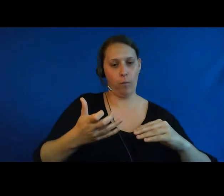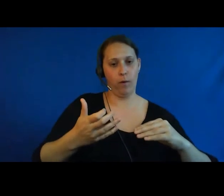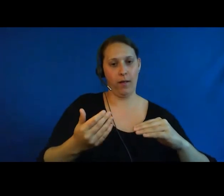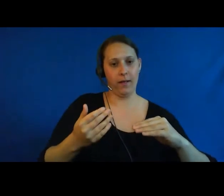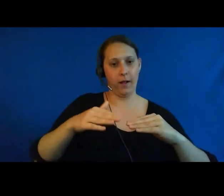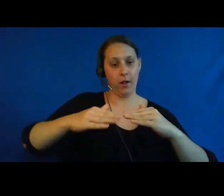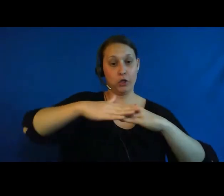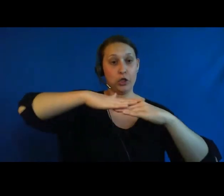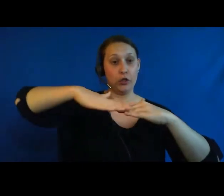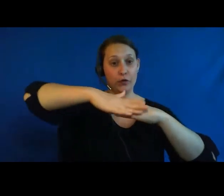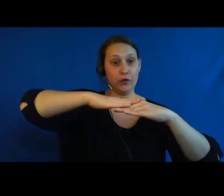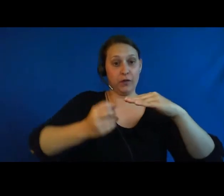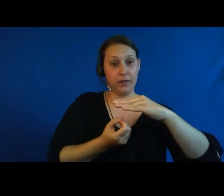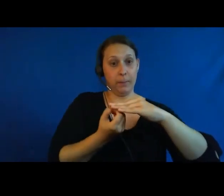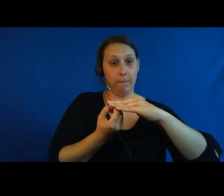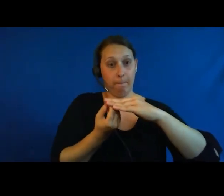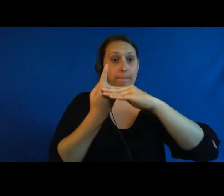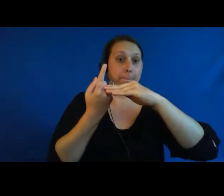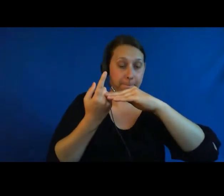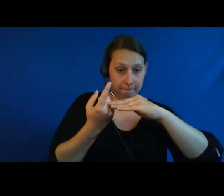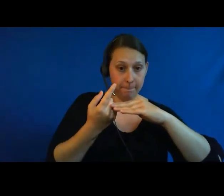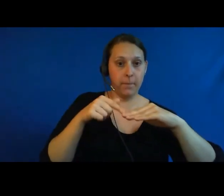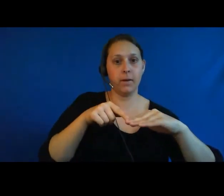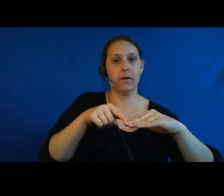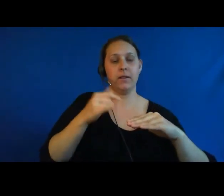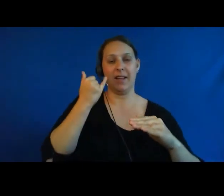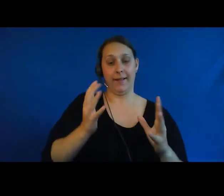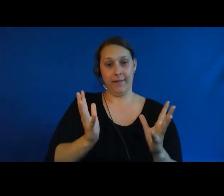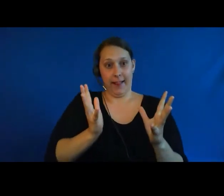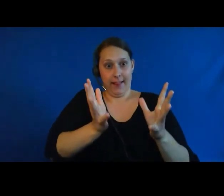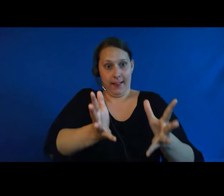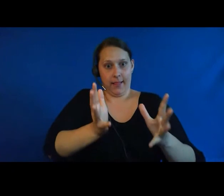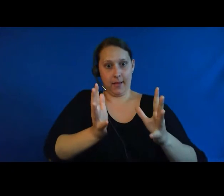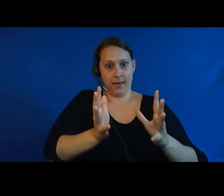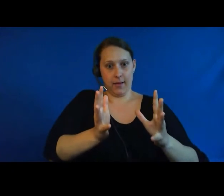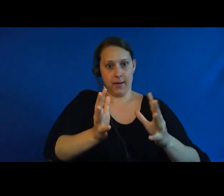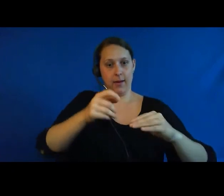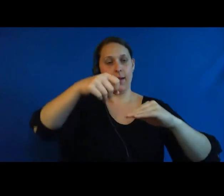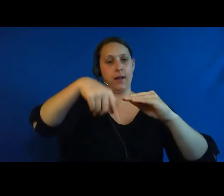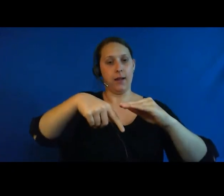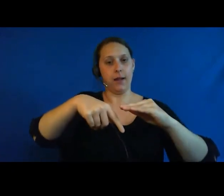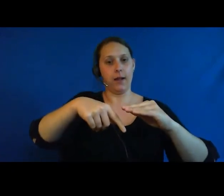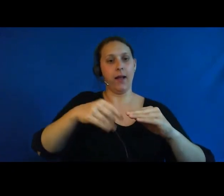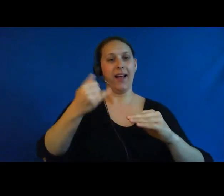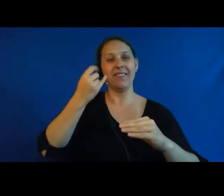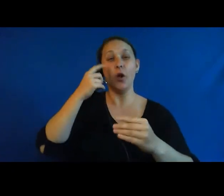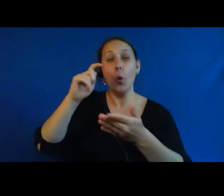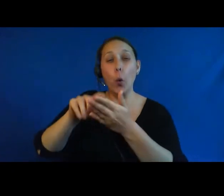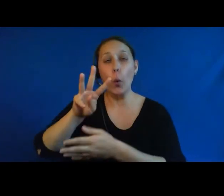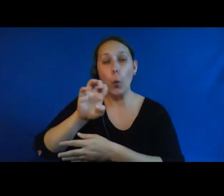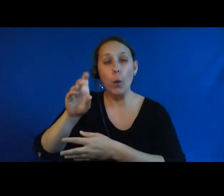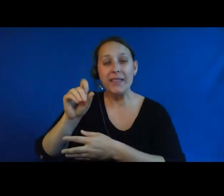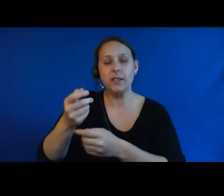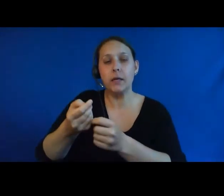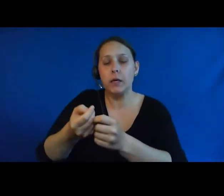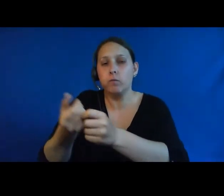lot of homemade compost. So being able to leave it in situ and just remove the weeds from the top means you're not